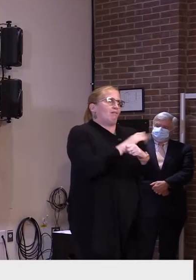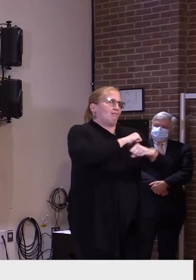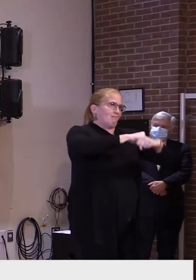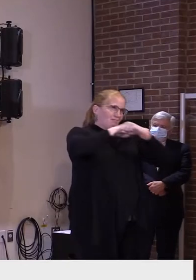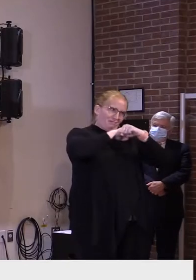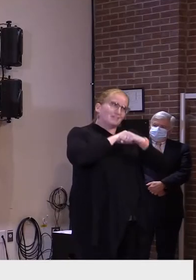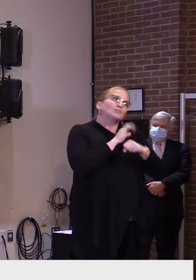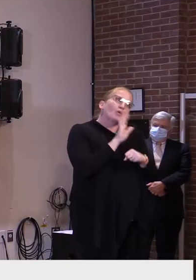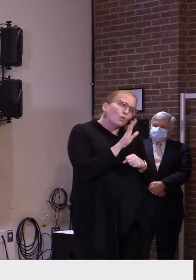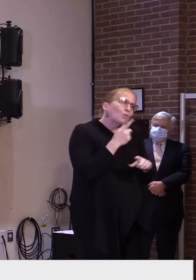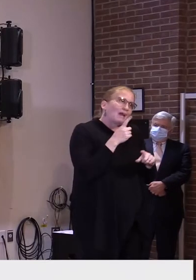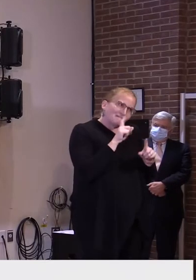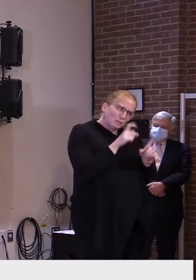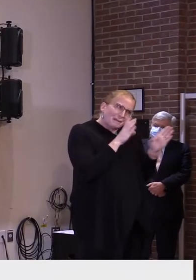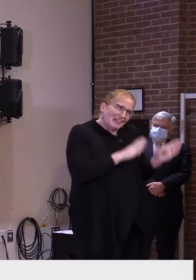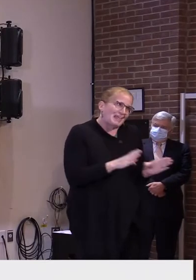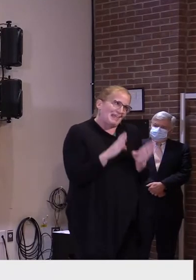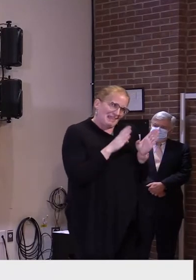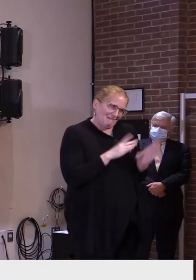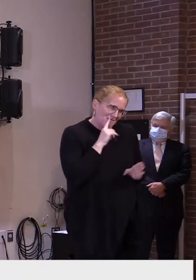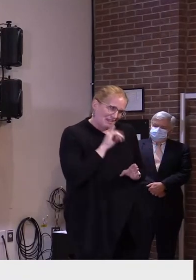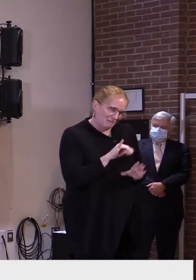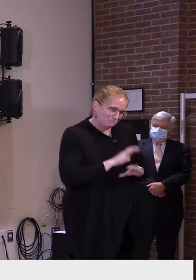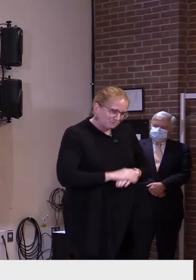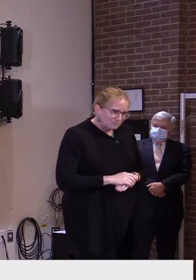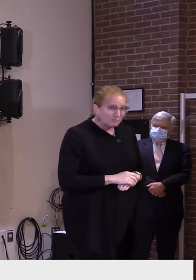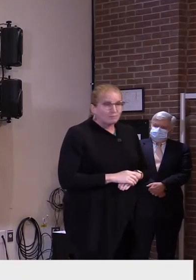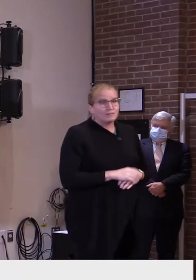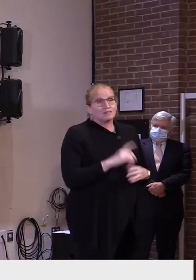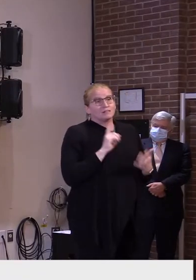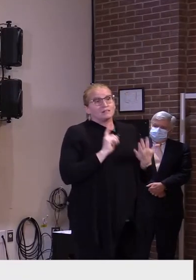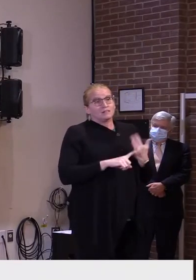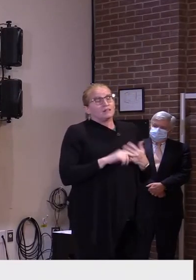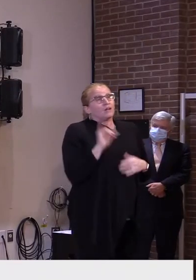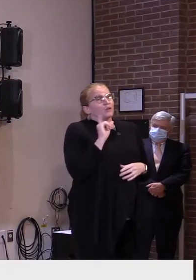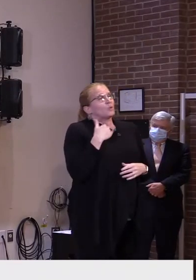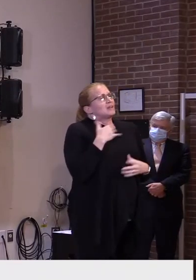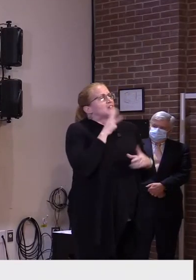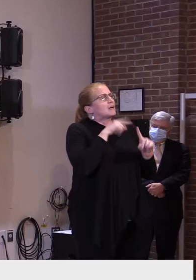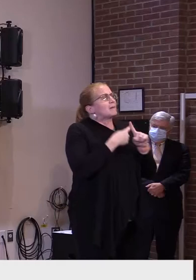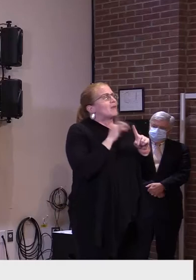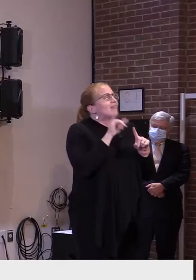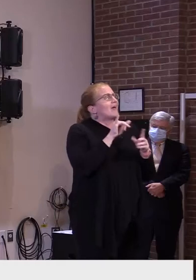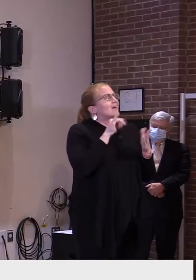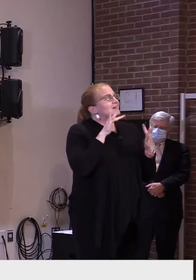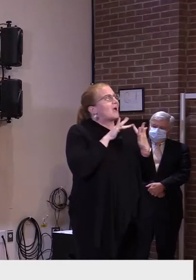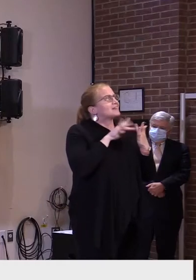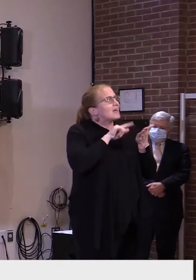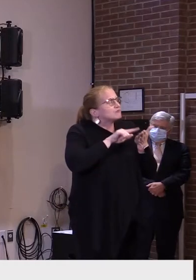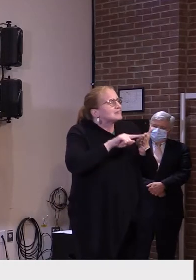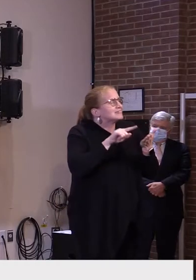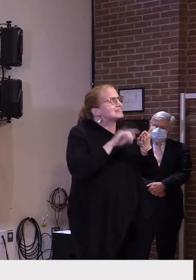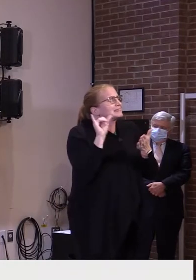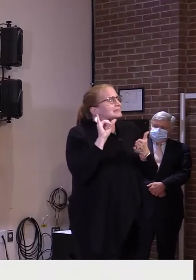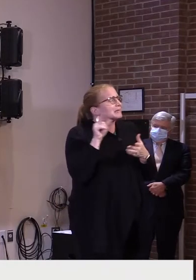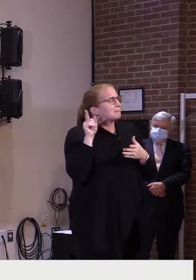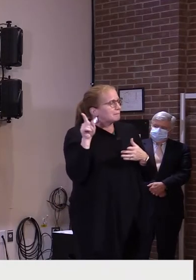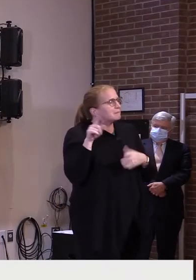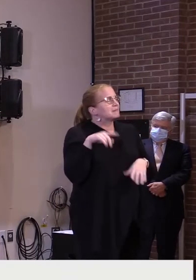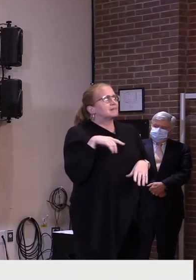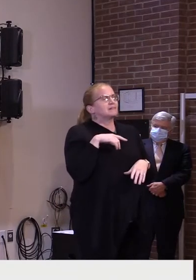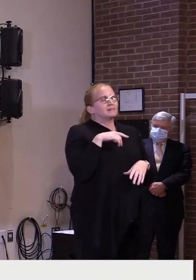Finally, I also want to update you on our contact tracing workflow and reiterate some of the same messages. As I've